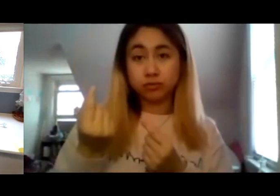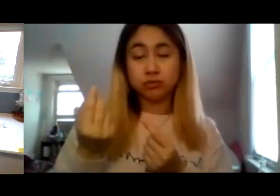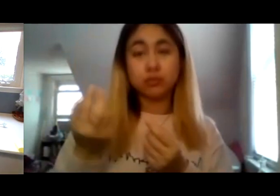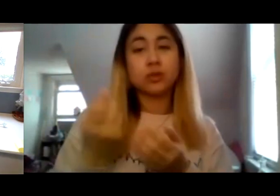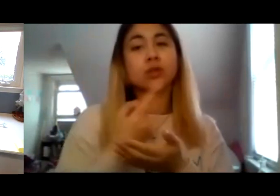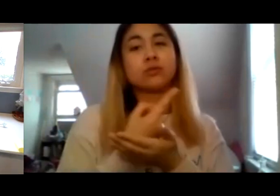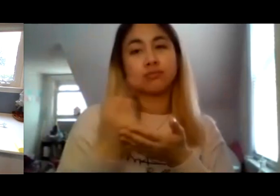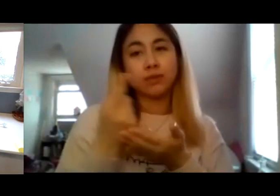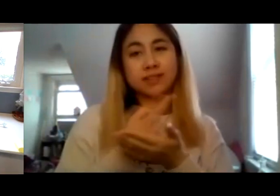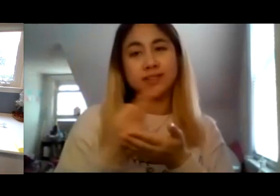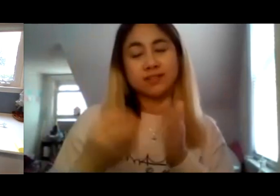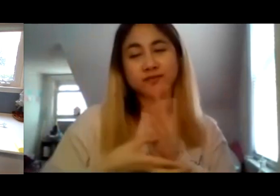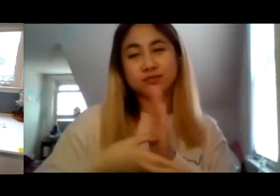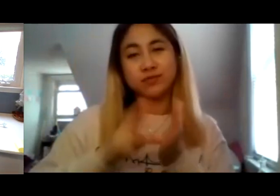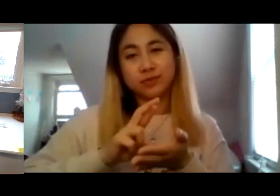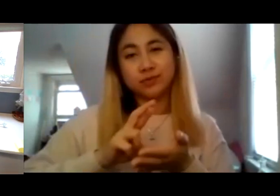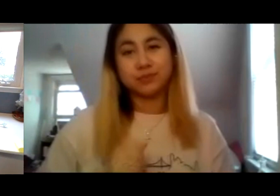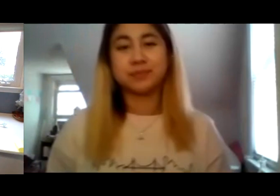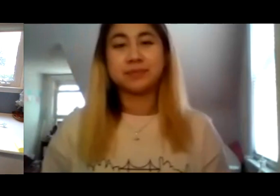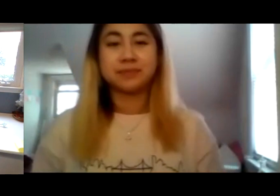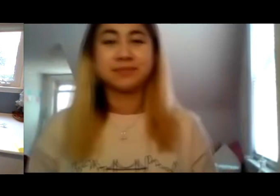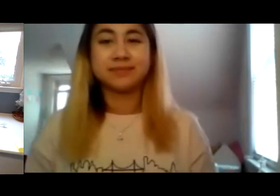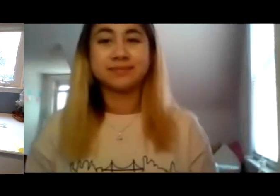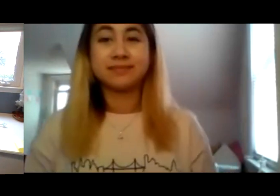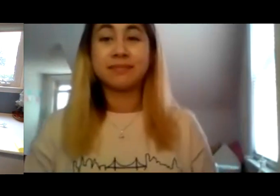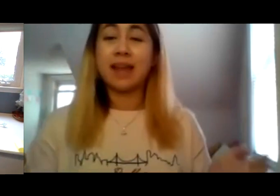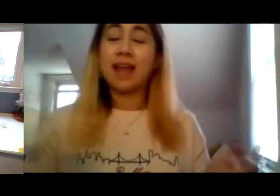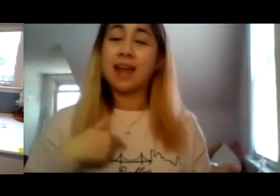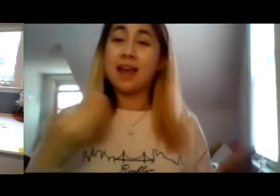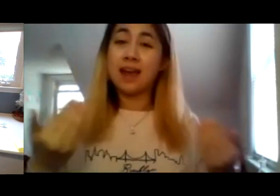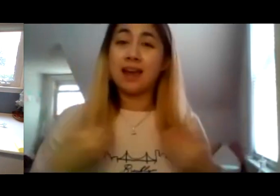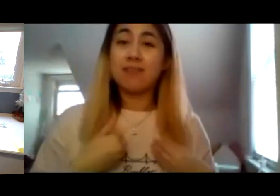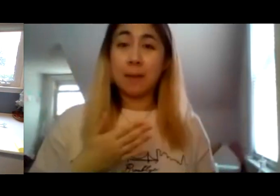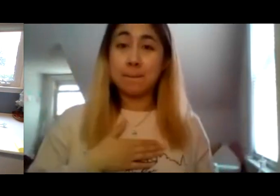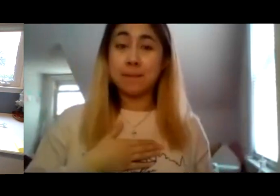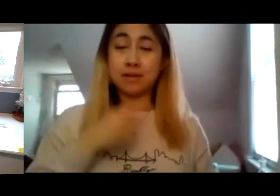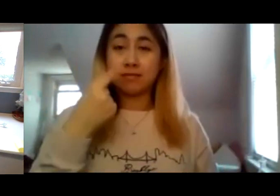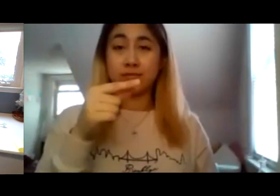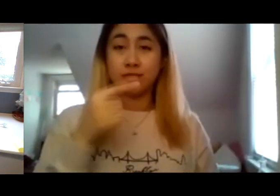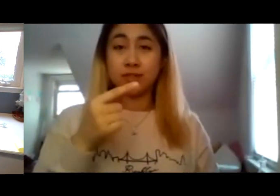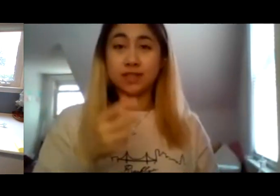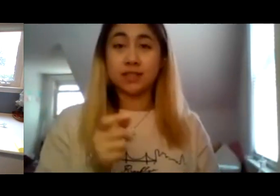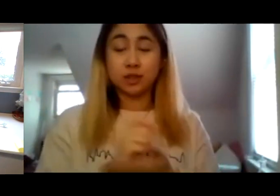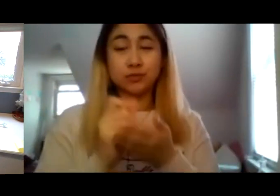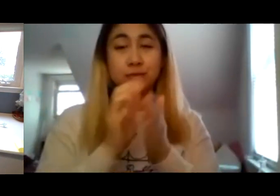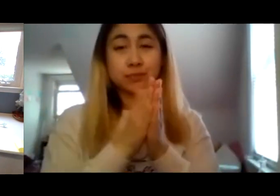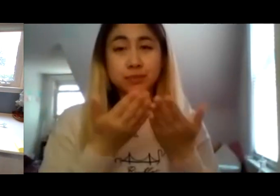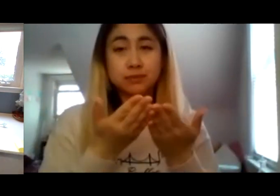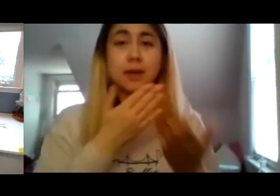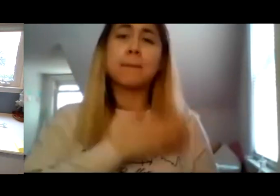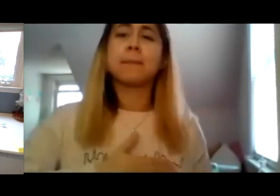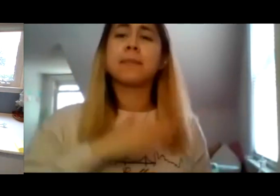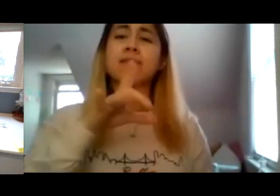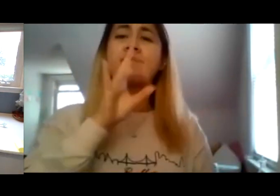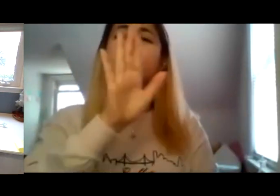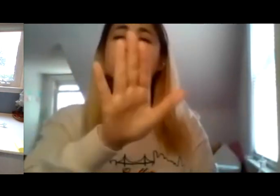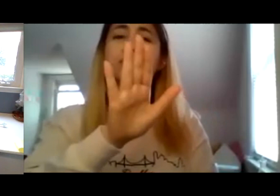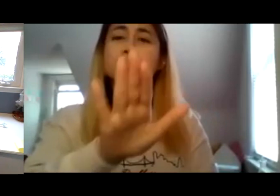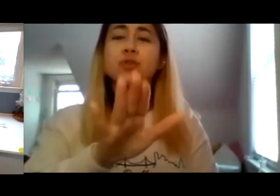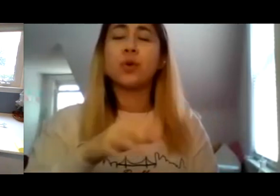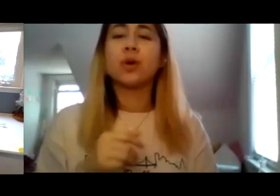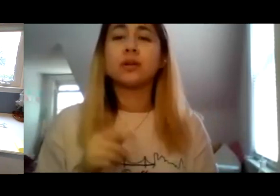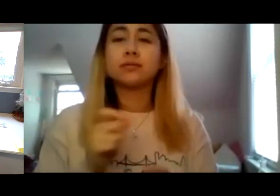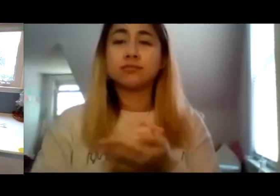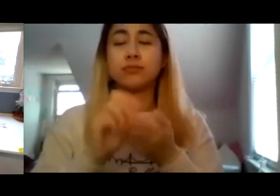week. All right, so I have my green notebook I've been using. Everybody, if you can find your notebook, please find